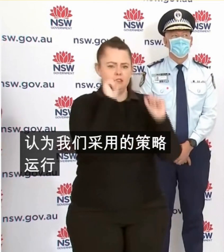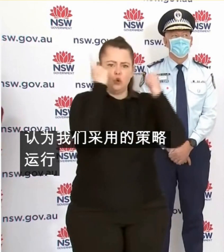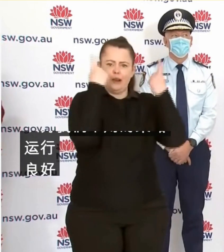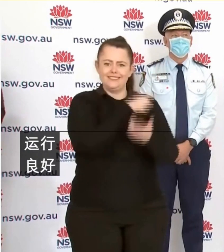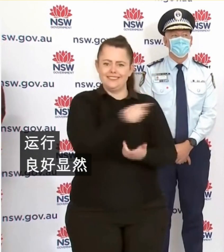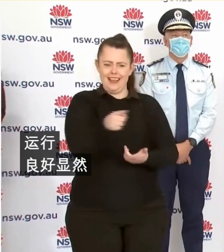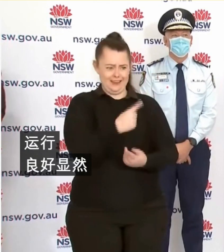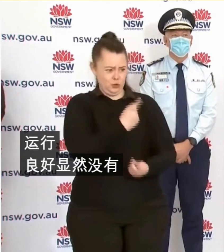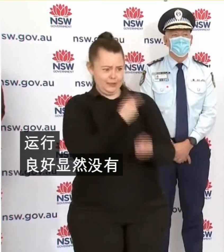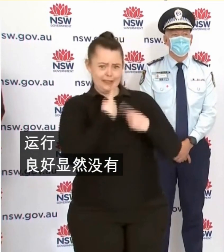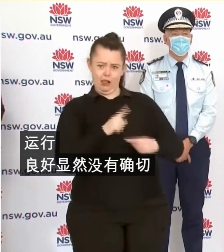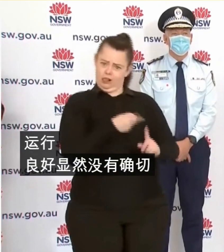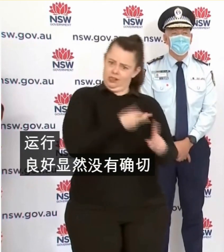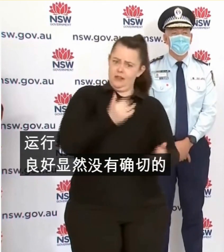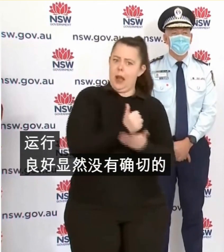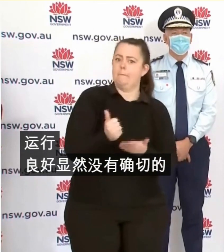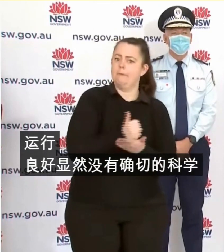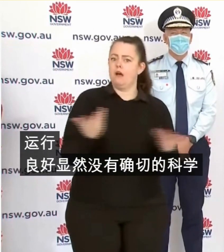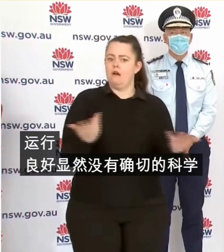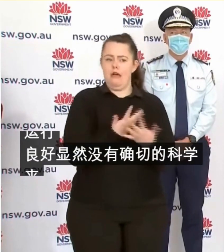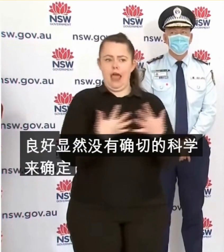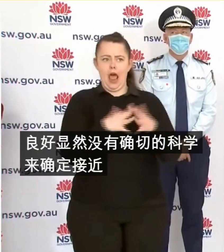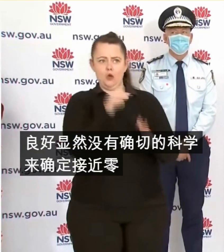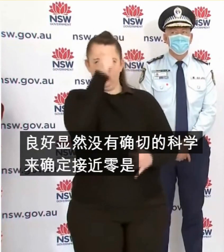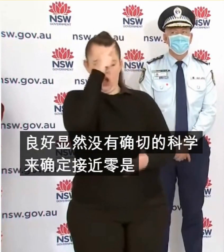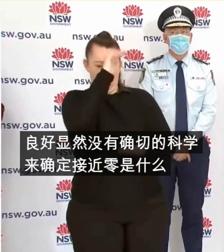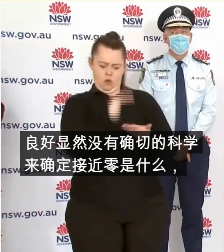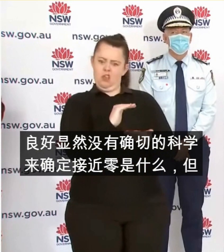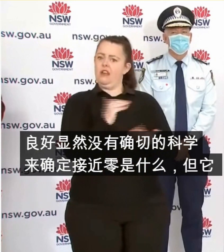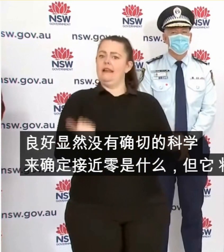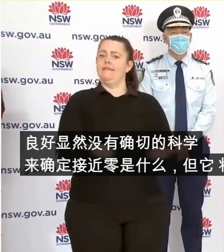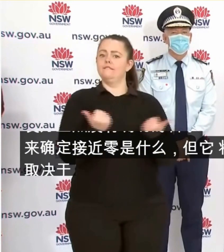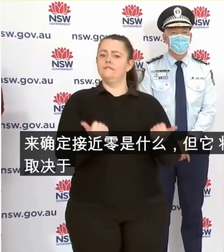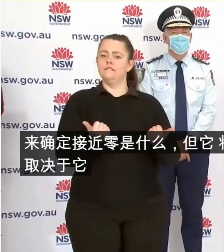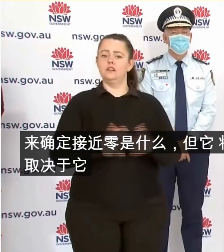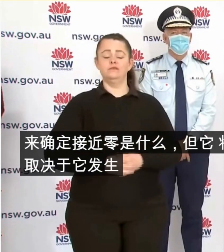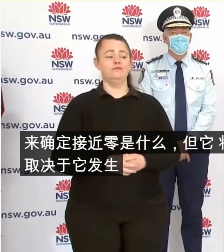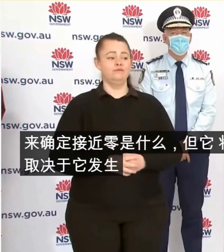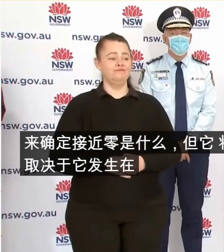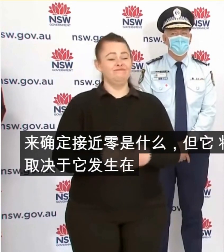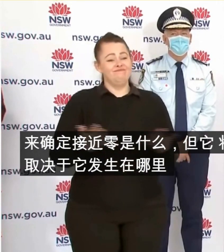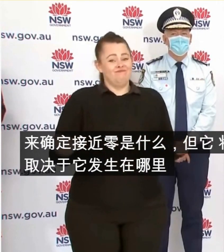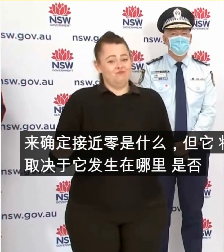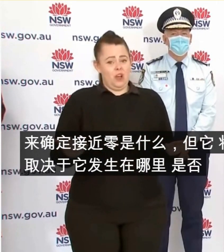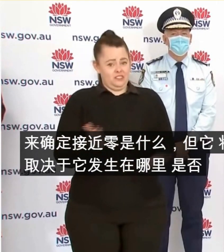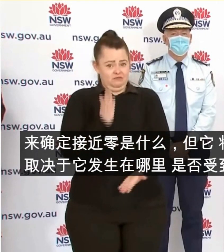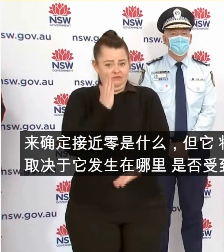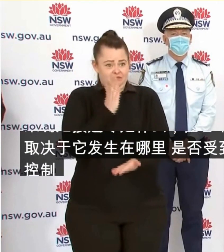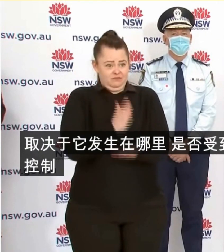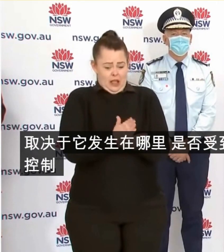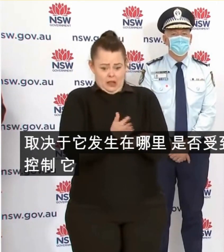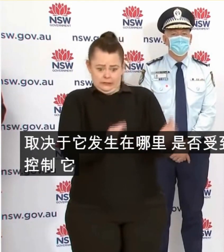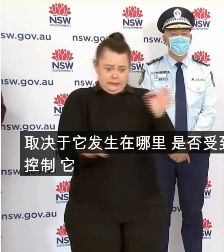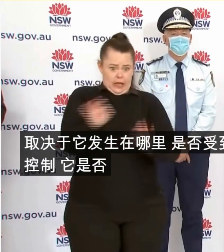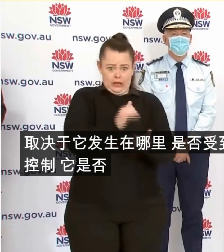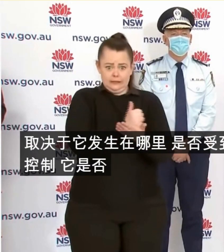is working? Well, obviously, there's no exact science to what close to zero is, but it would depend on where is it occurring.